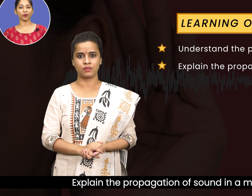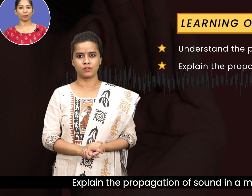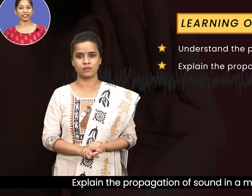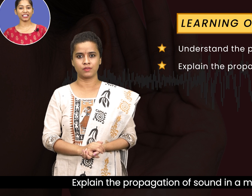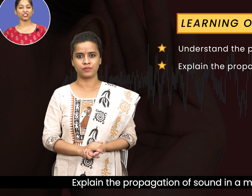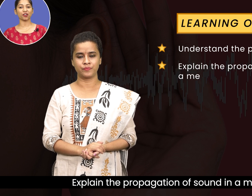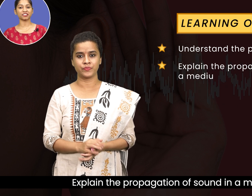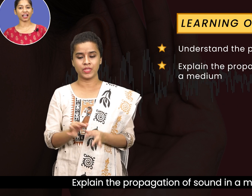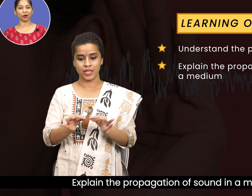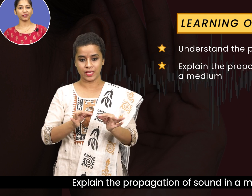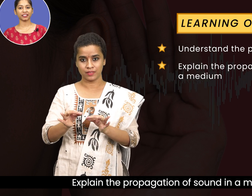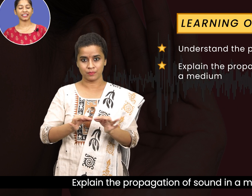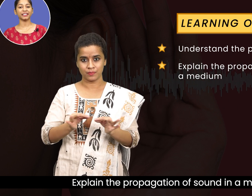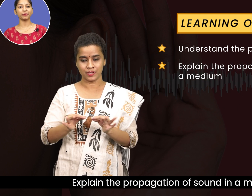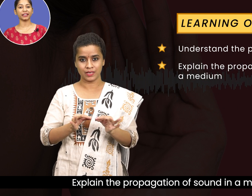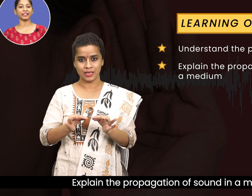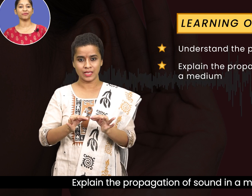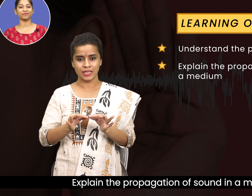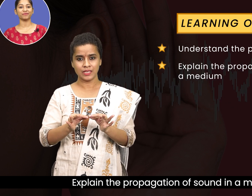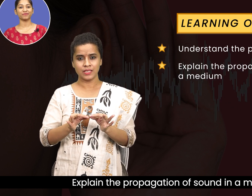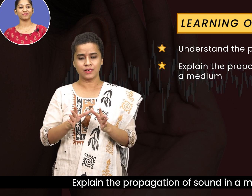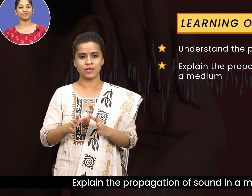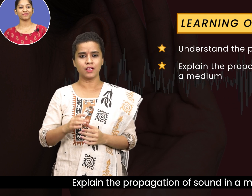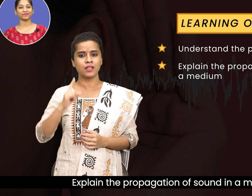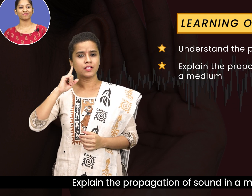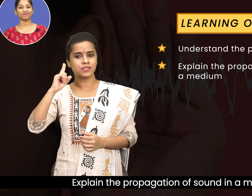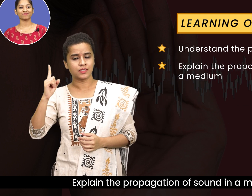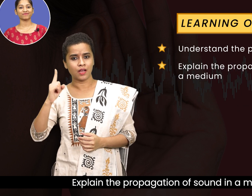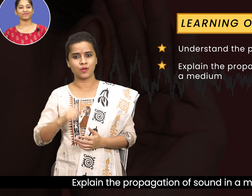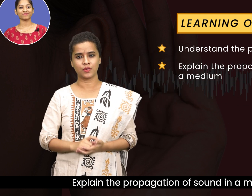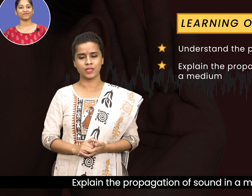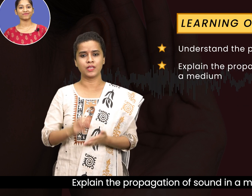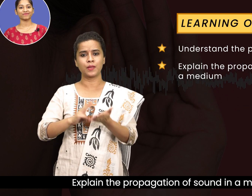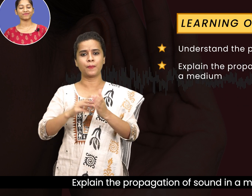explain the propagation of sound in a medium,